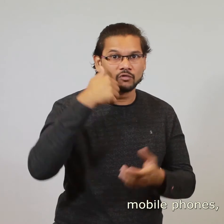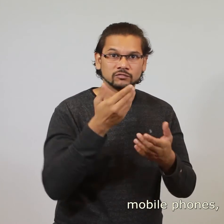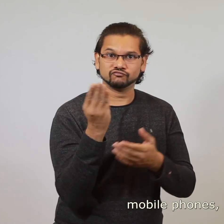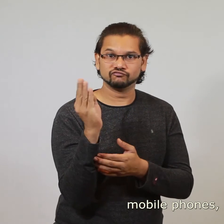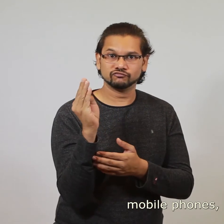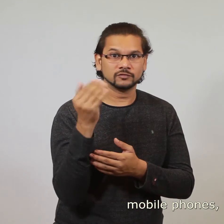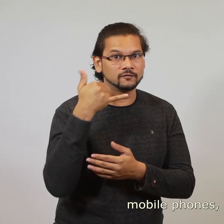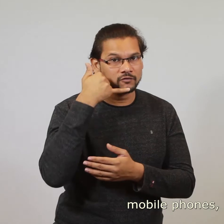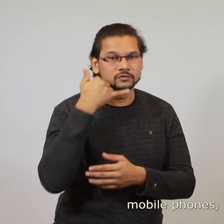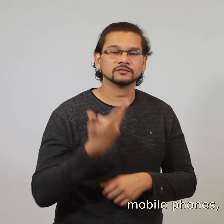mobile phones,